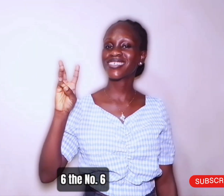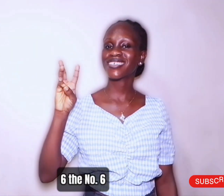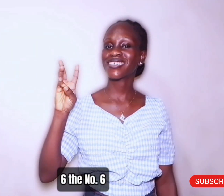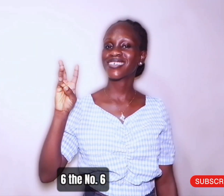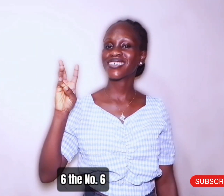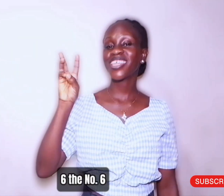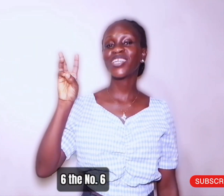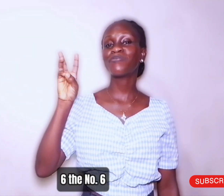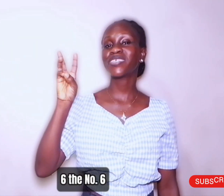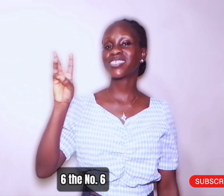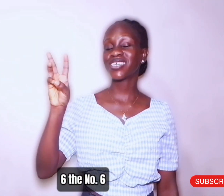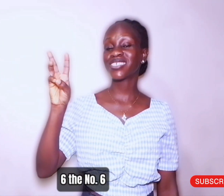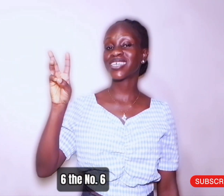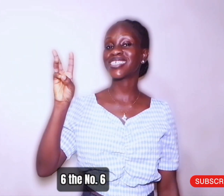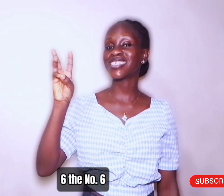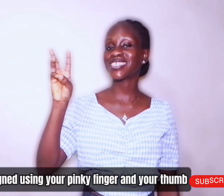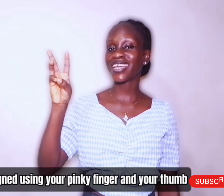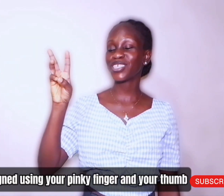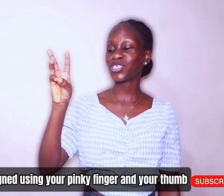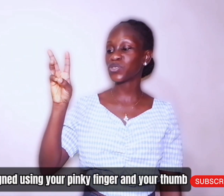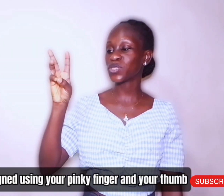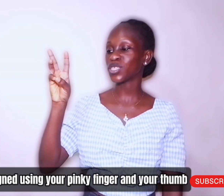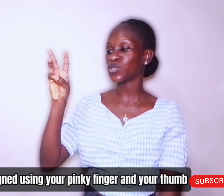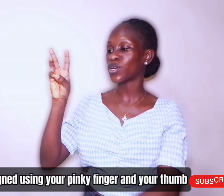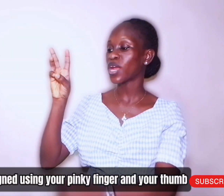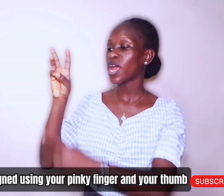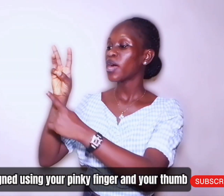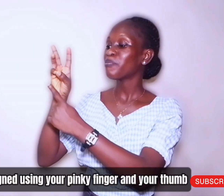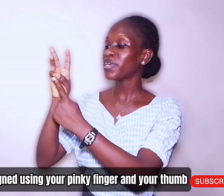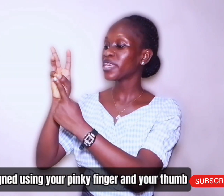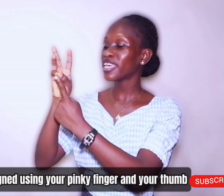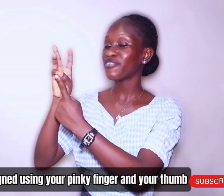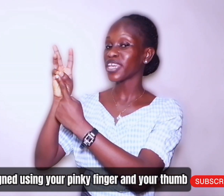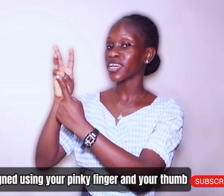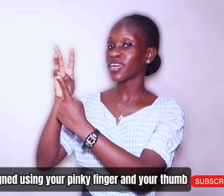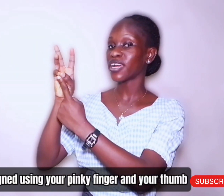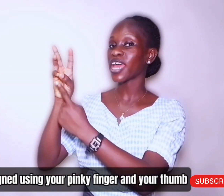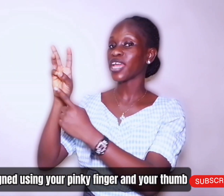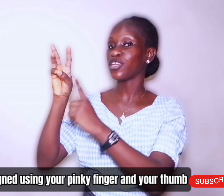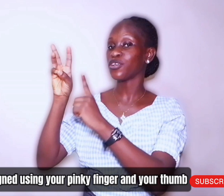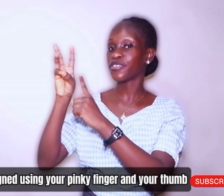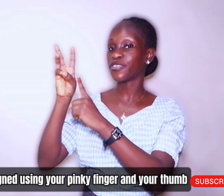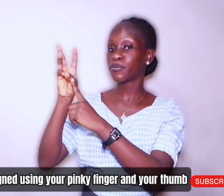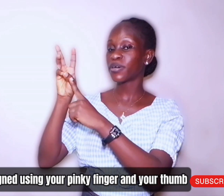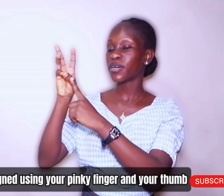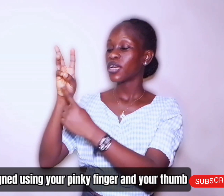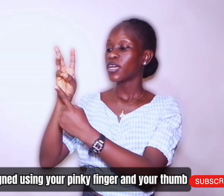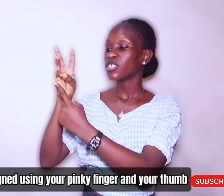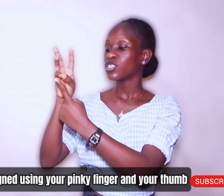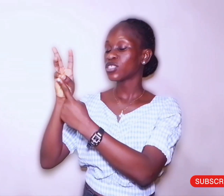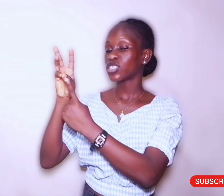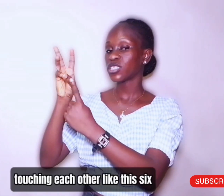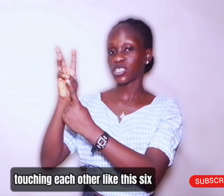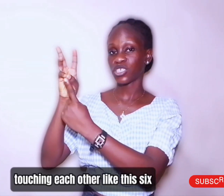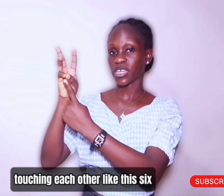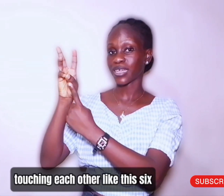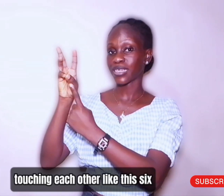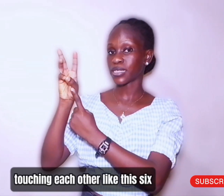6. The number 6 is signed using your pinky finger and your thumb touching each other like